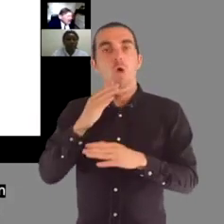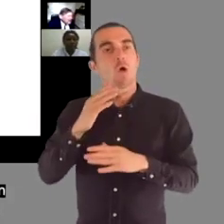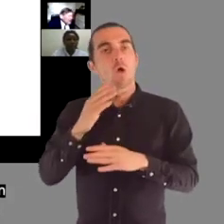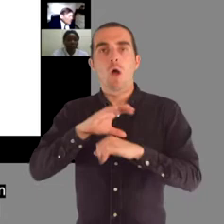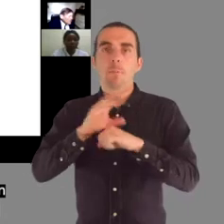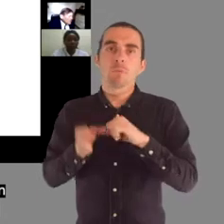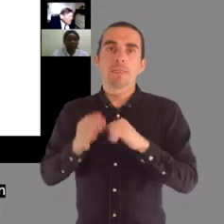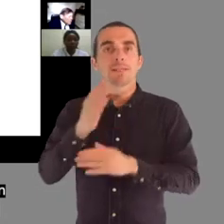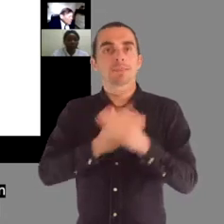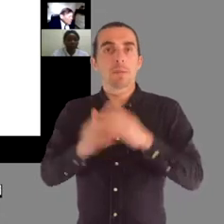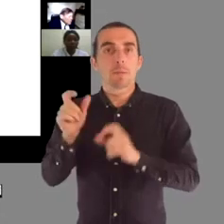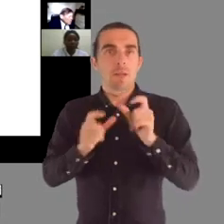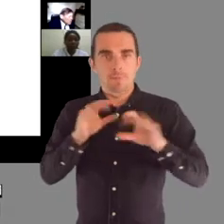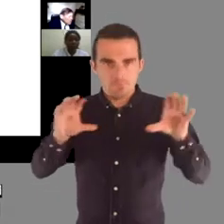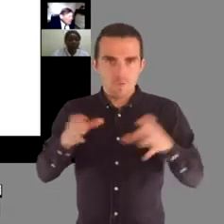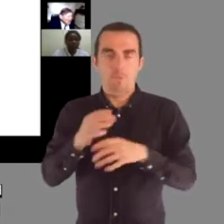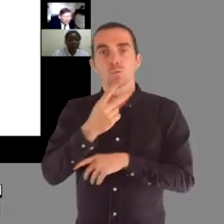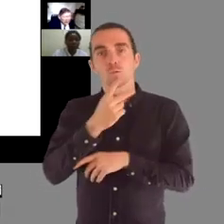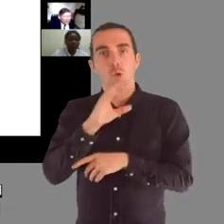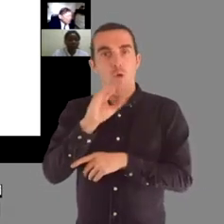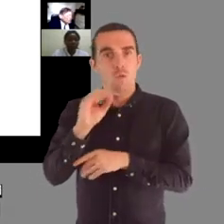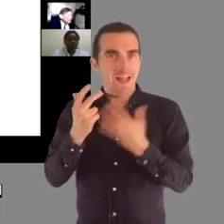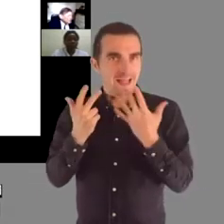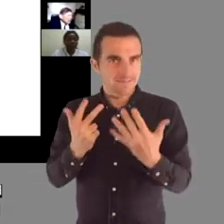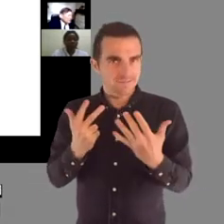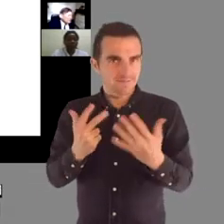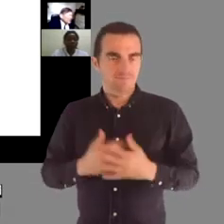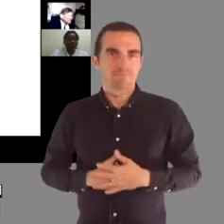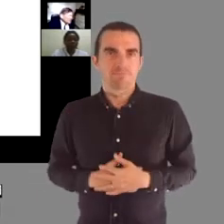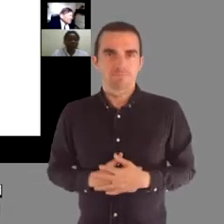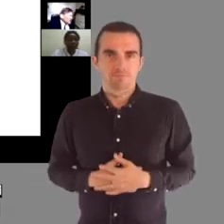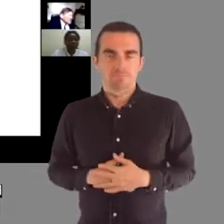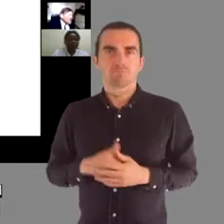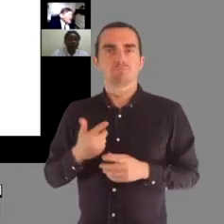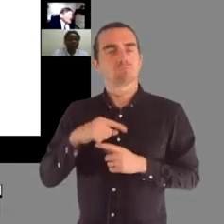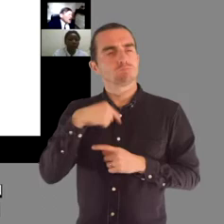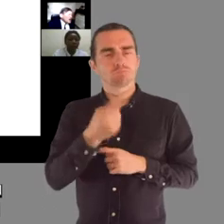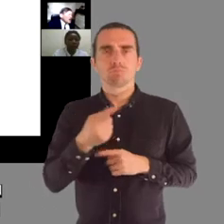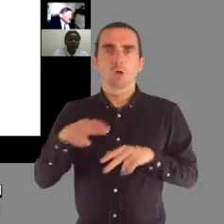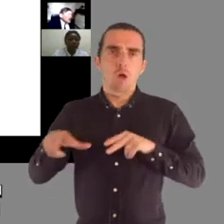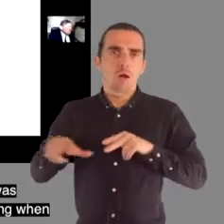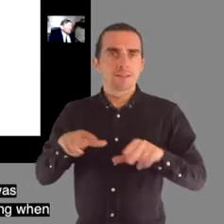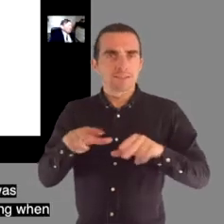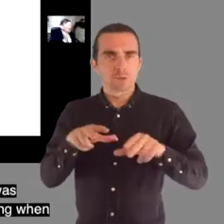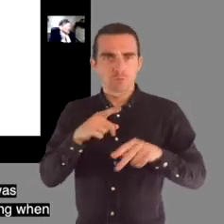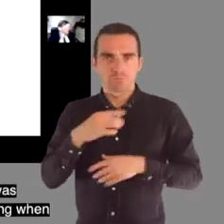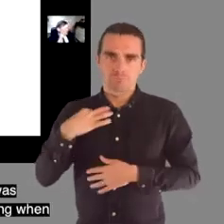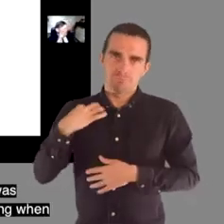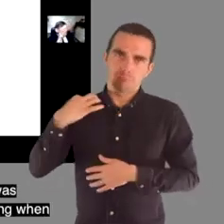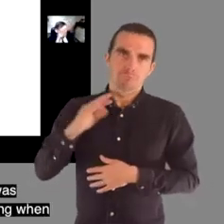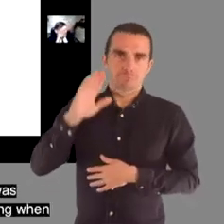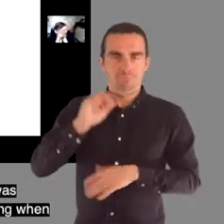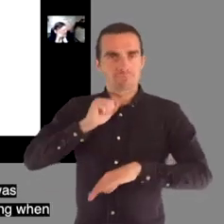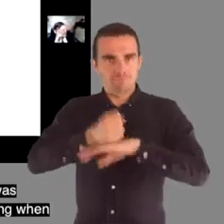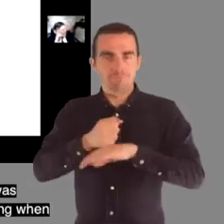the setting up of the Commonwealth Disabled People's Forum in 2008. Another organization that